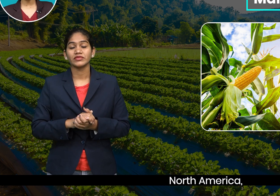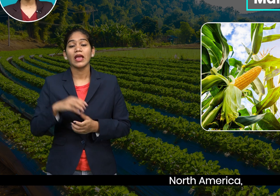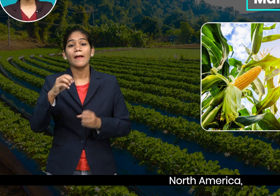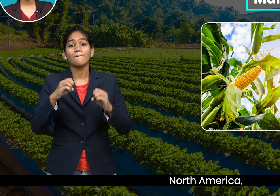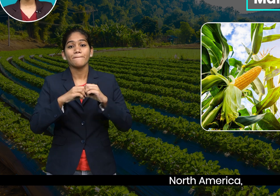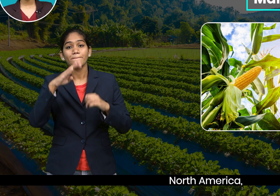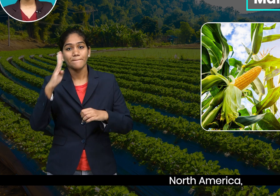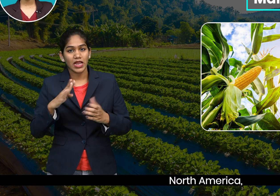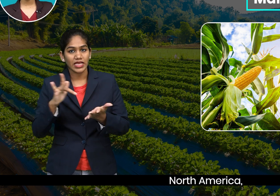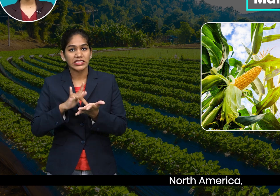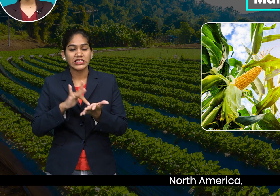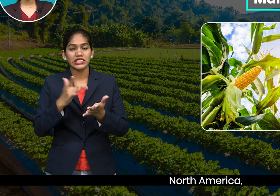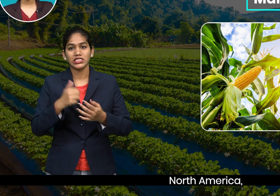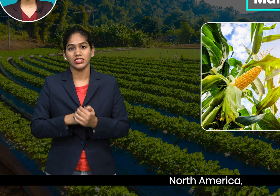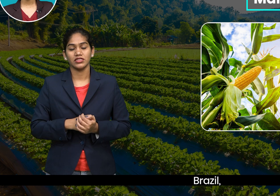Brazil,